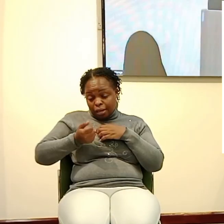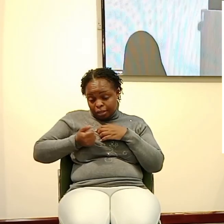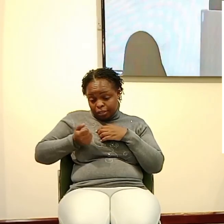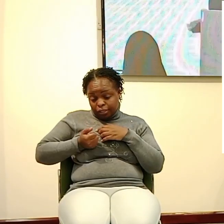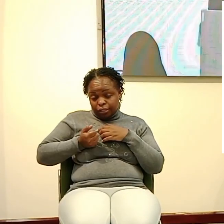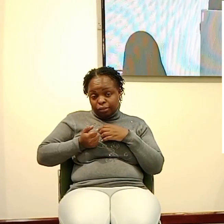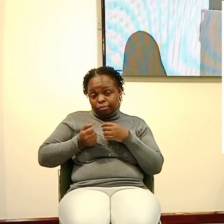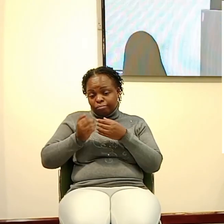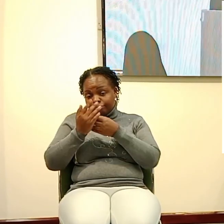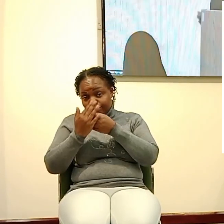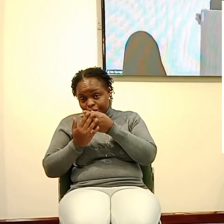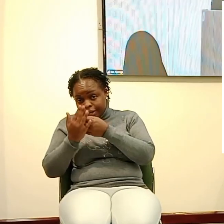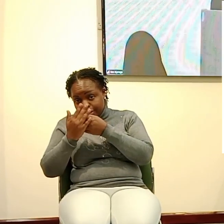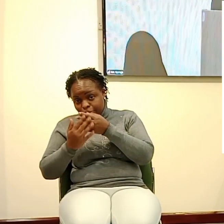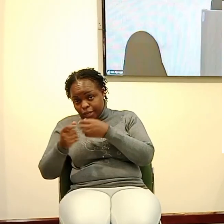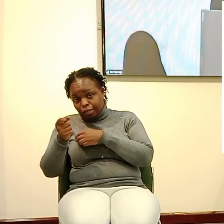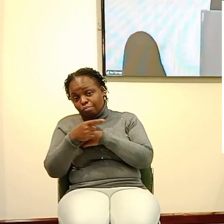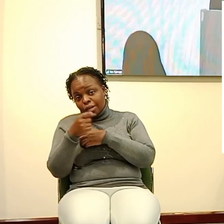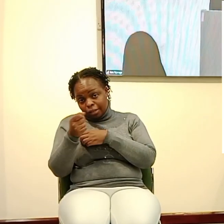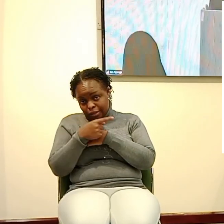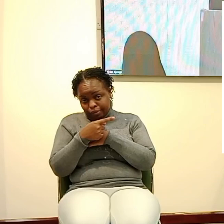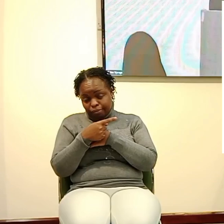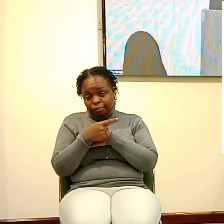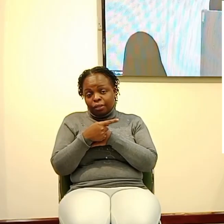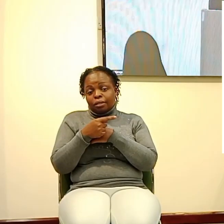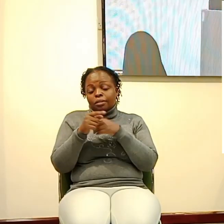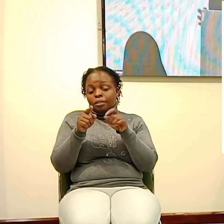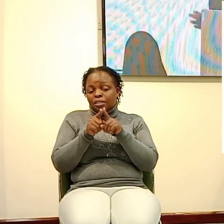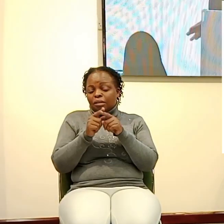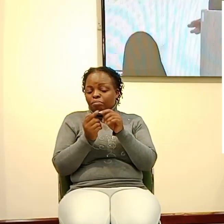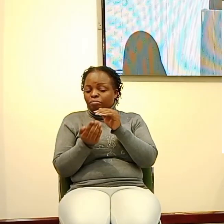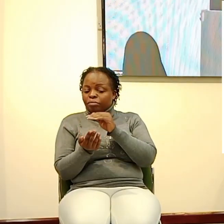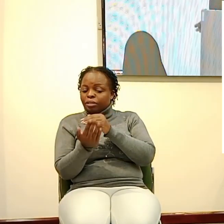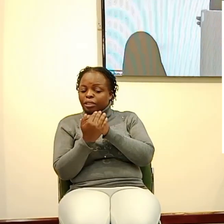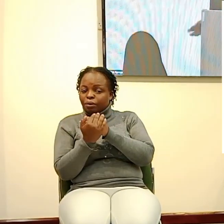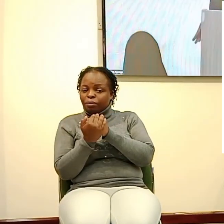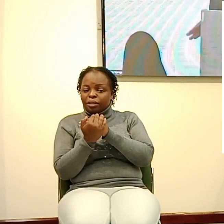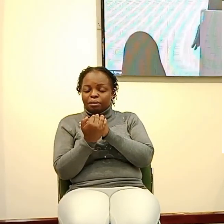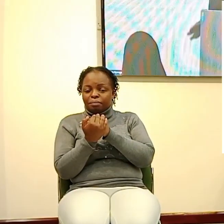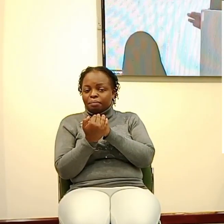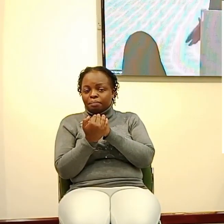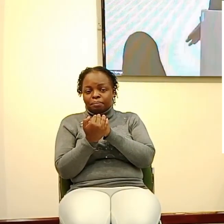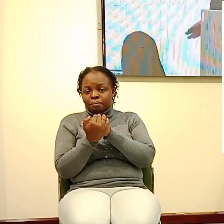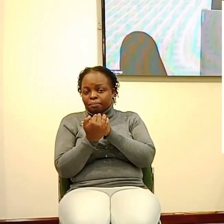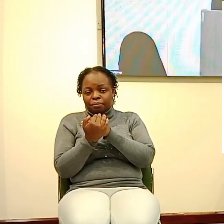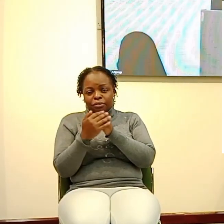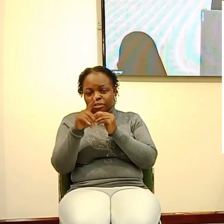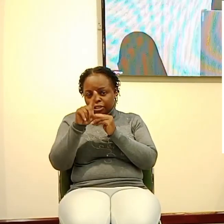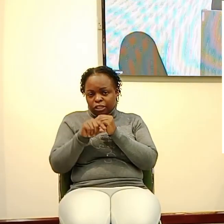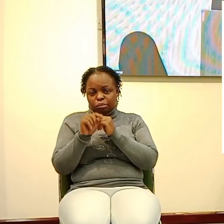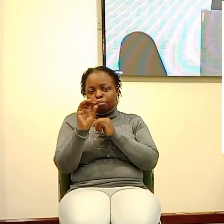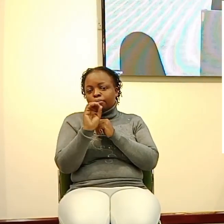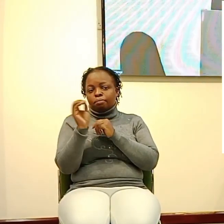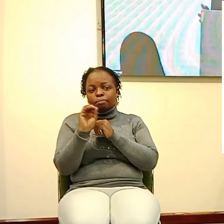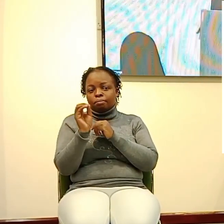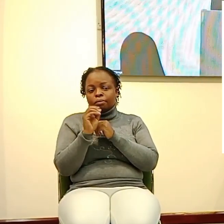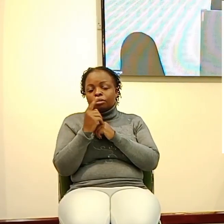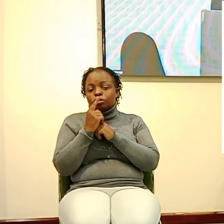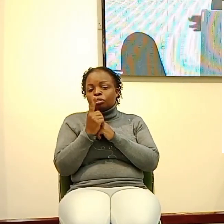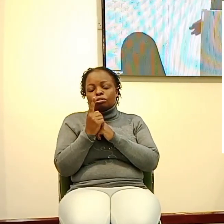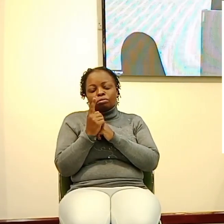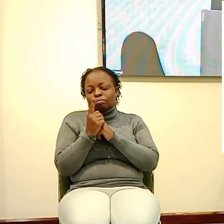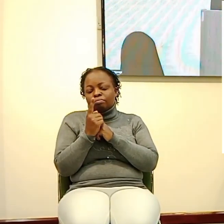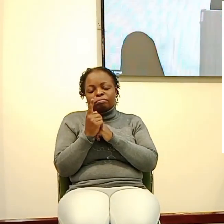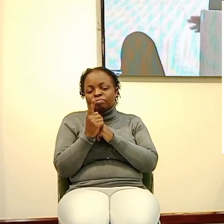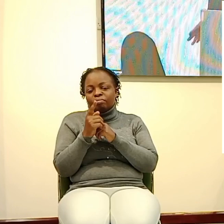they menstruate every month. And sanitary towels are not cheap. So they can't